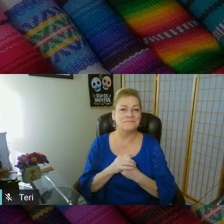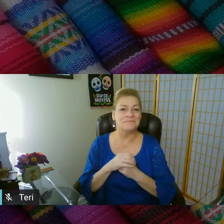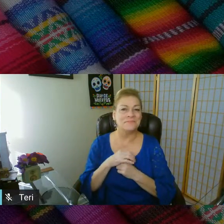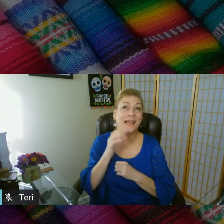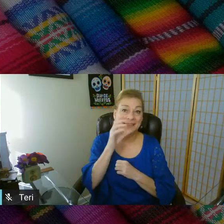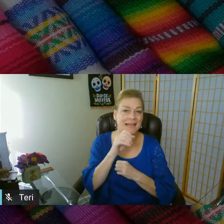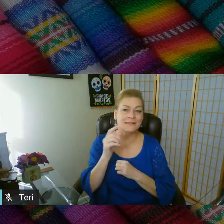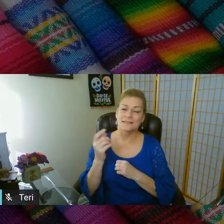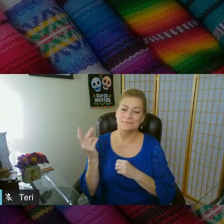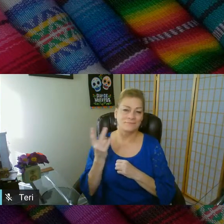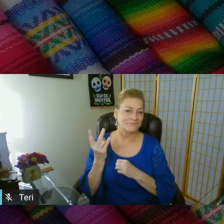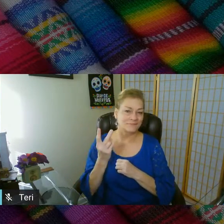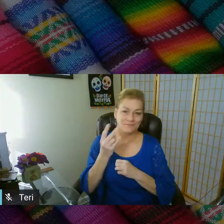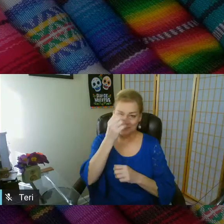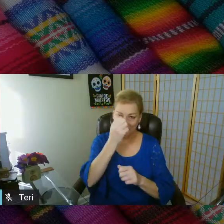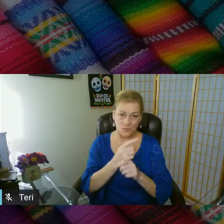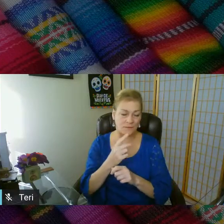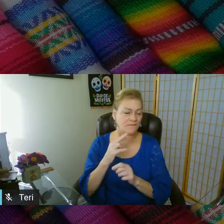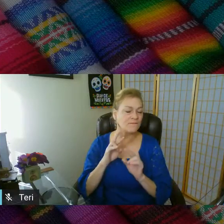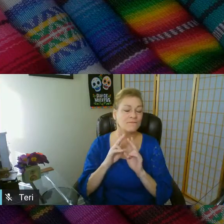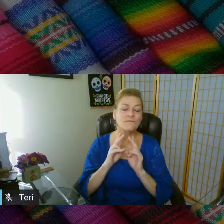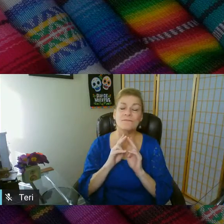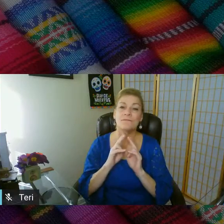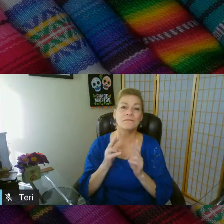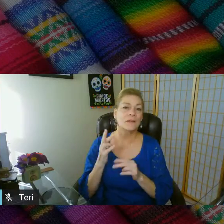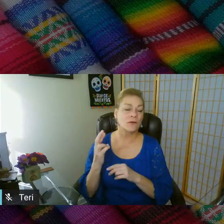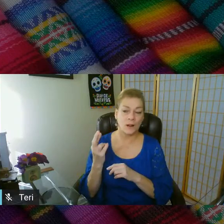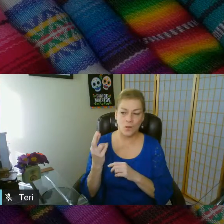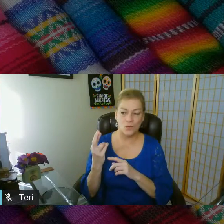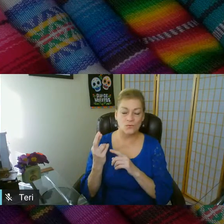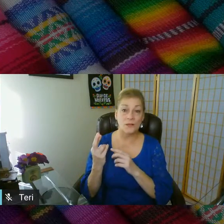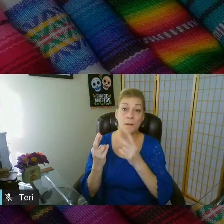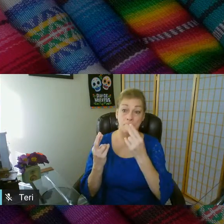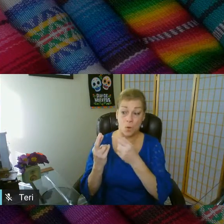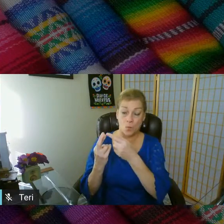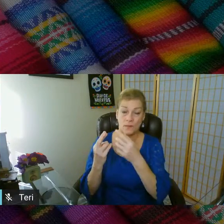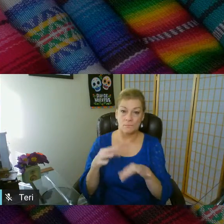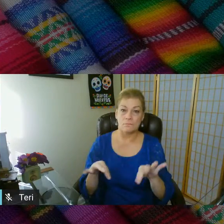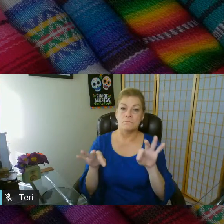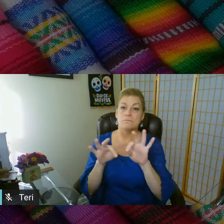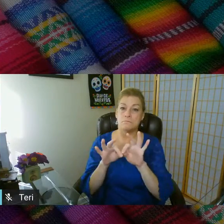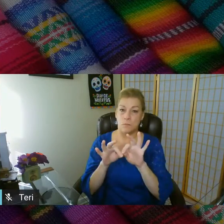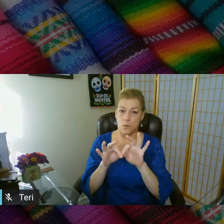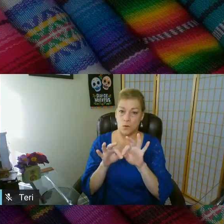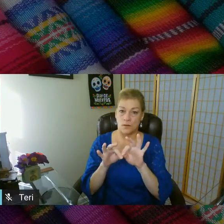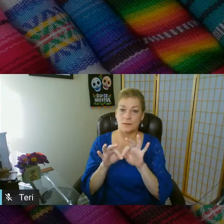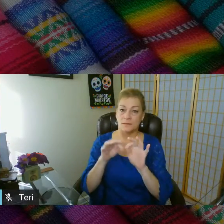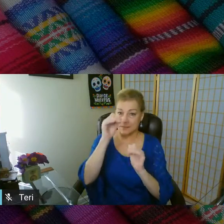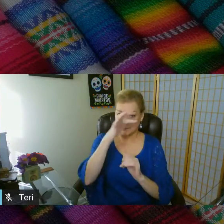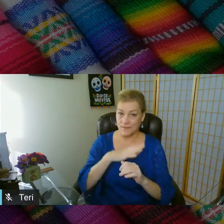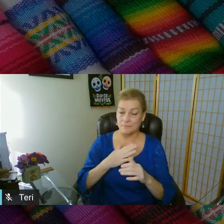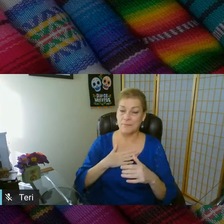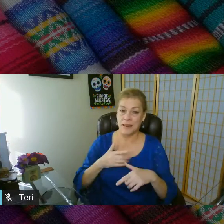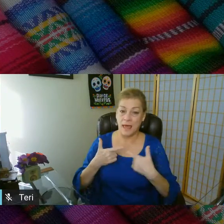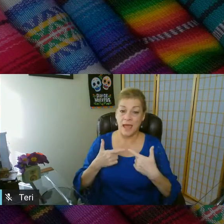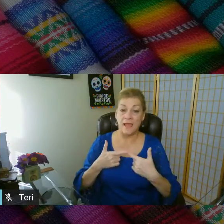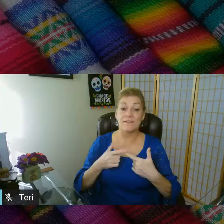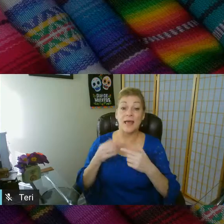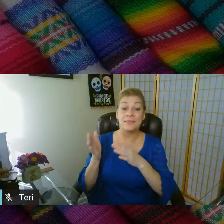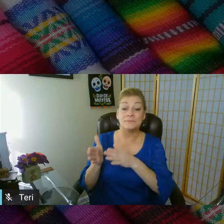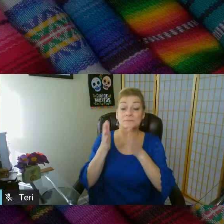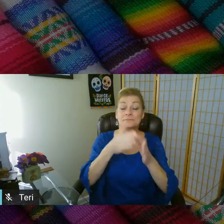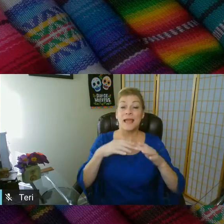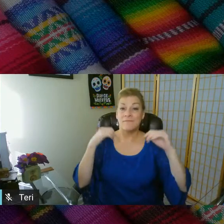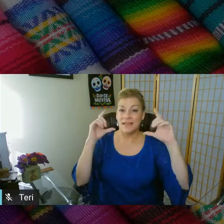very close, and they were both very important men in my life. And I have next to him a